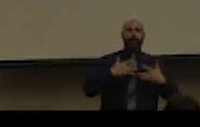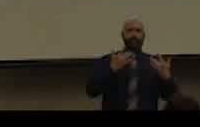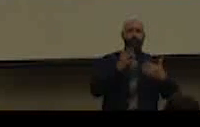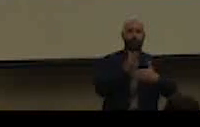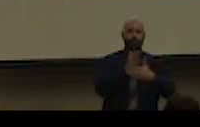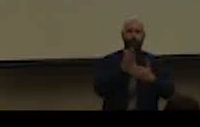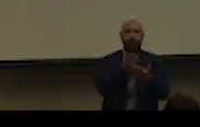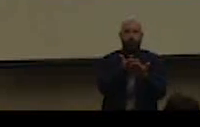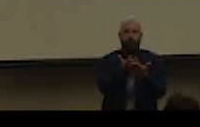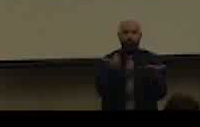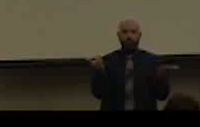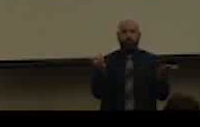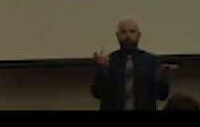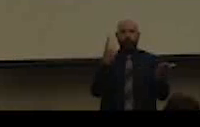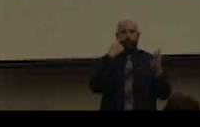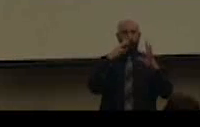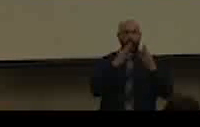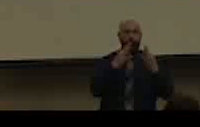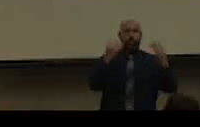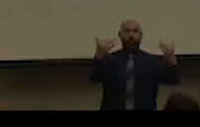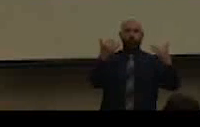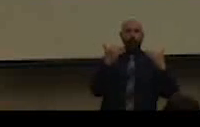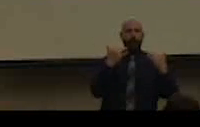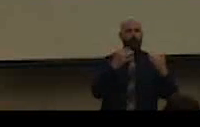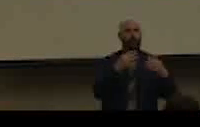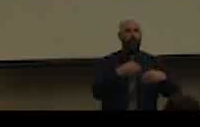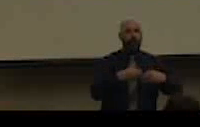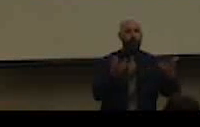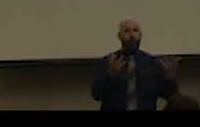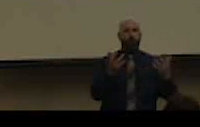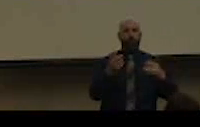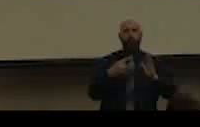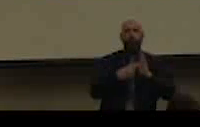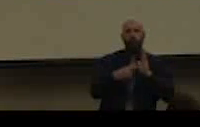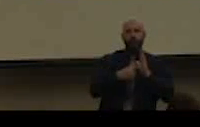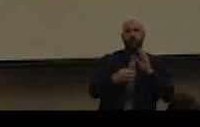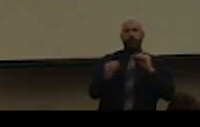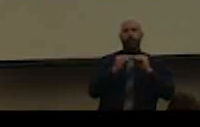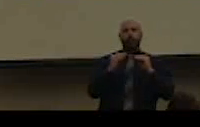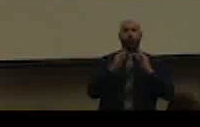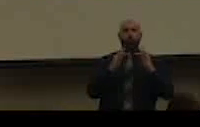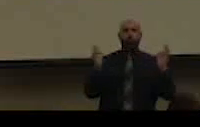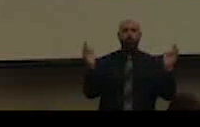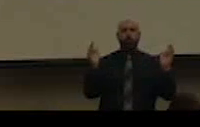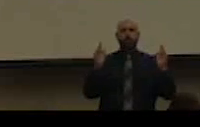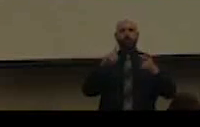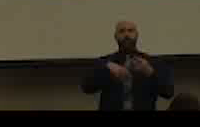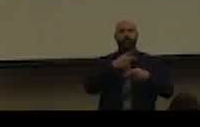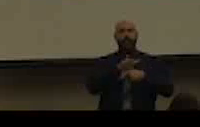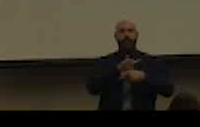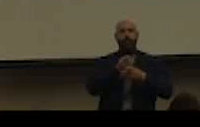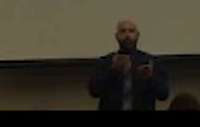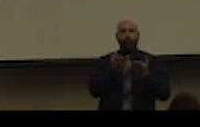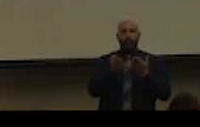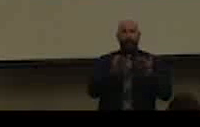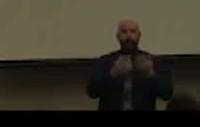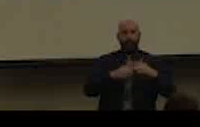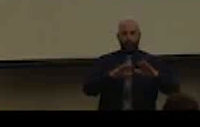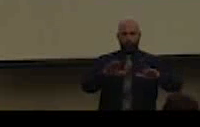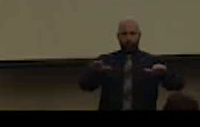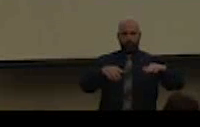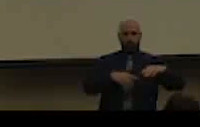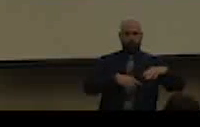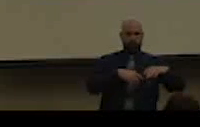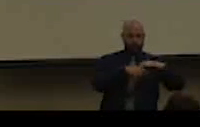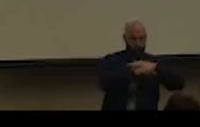for families that just represent such a more robust set of services for children birth to five that is just really